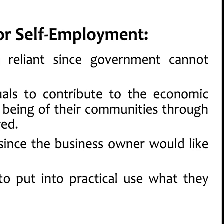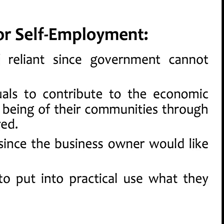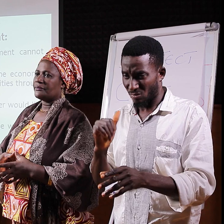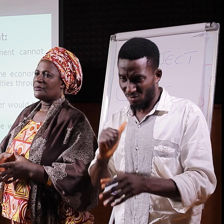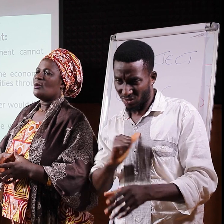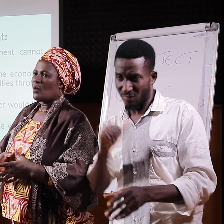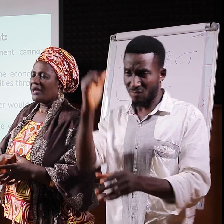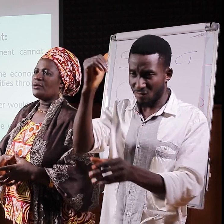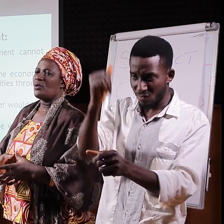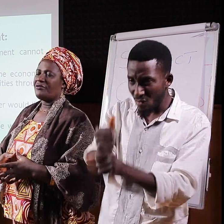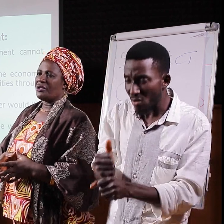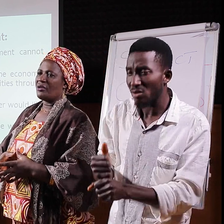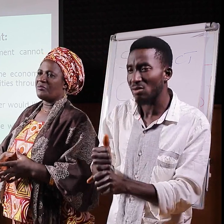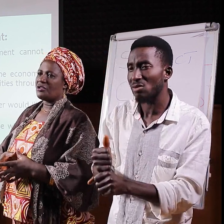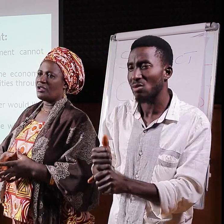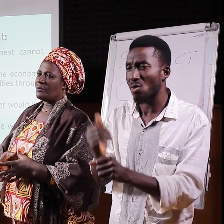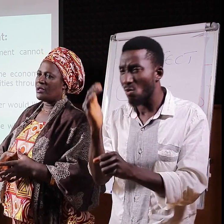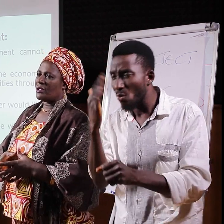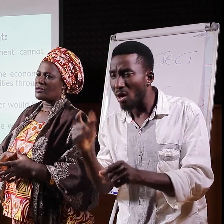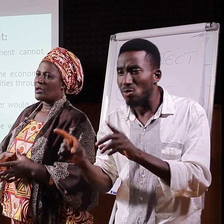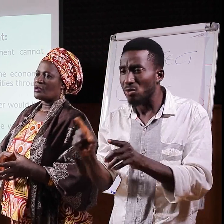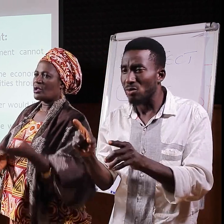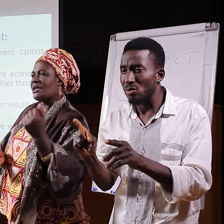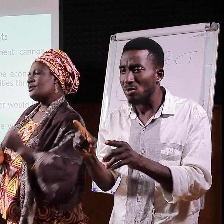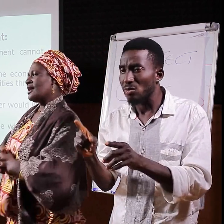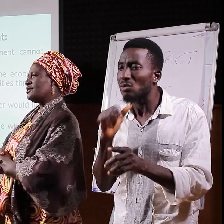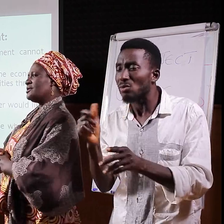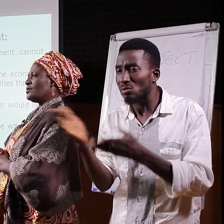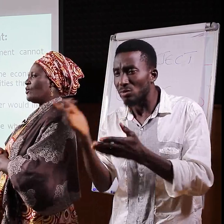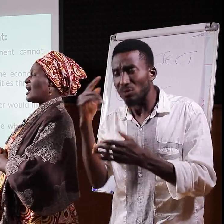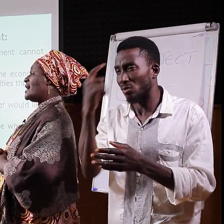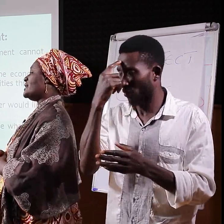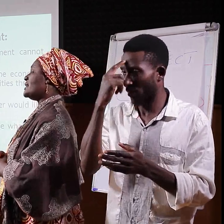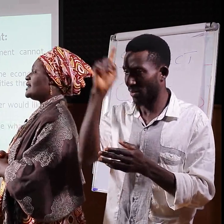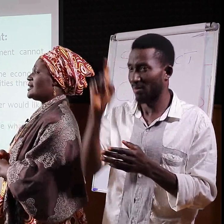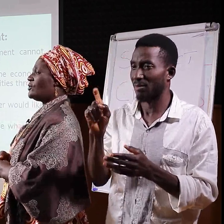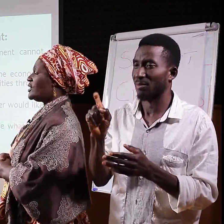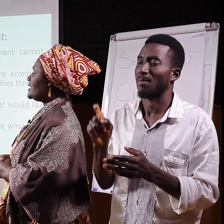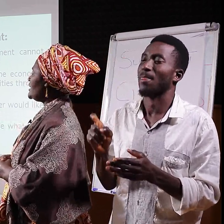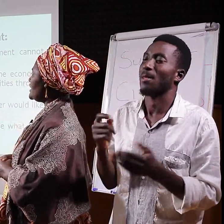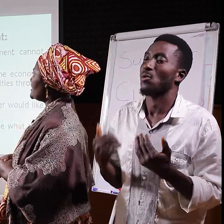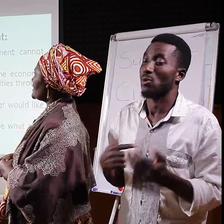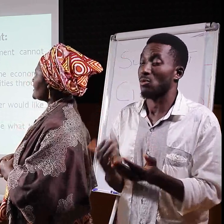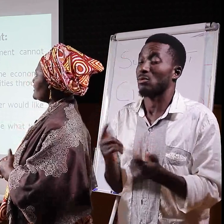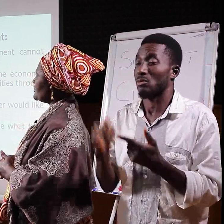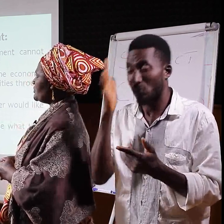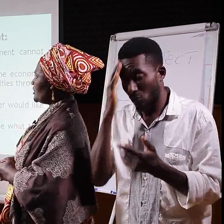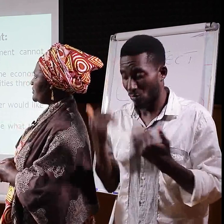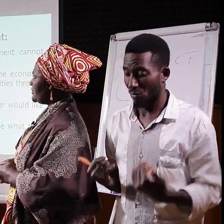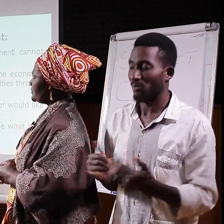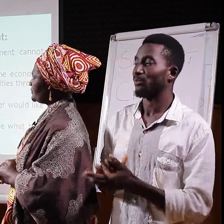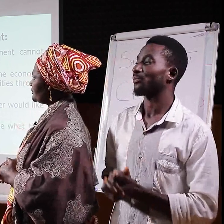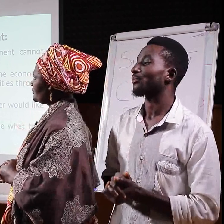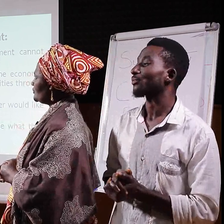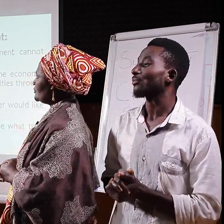society? Why not wait for the government to employ us? So let's look at the reason why we need